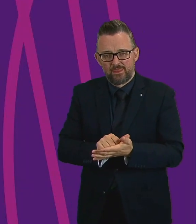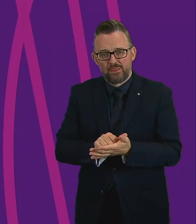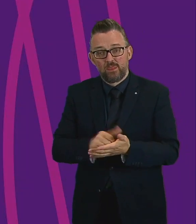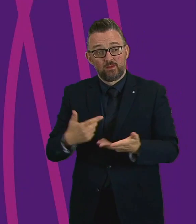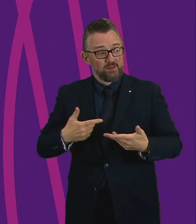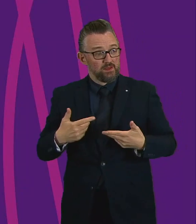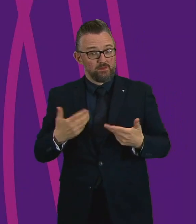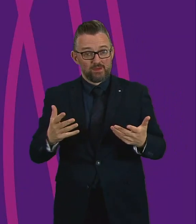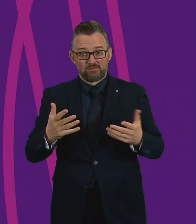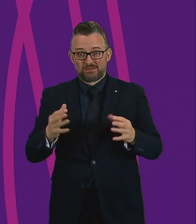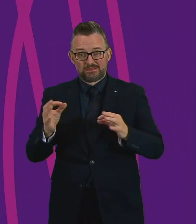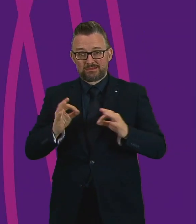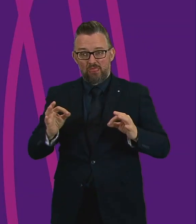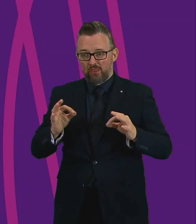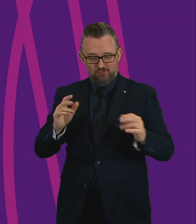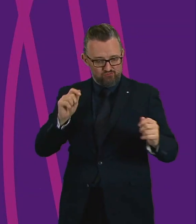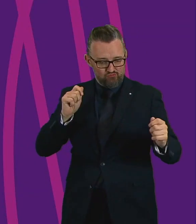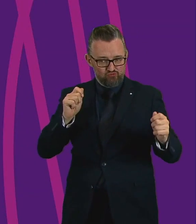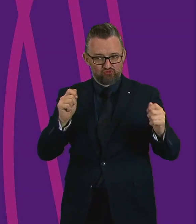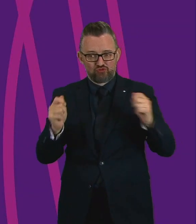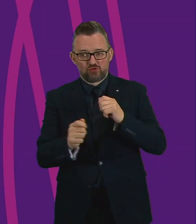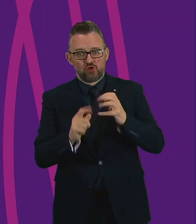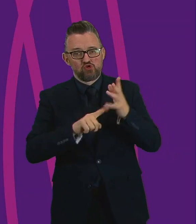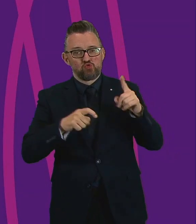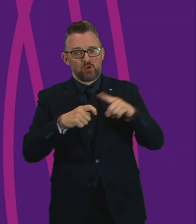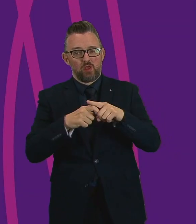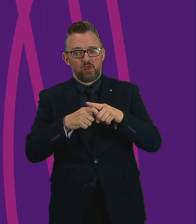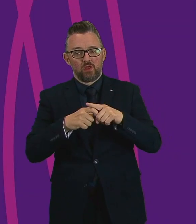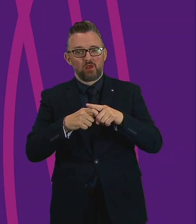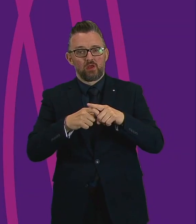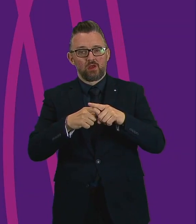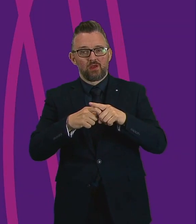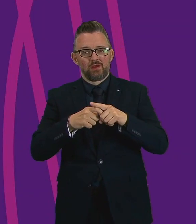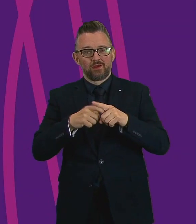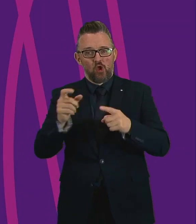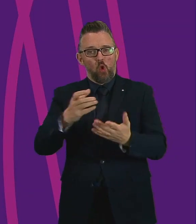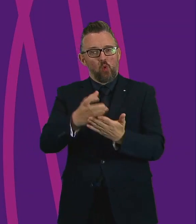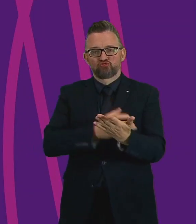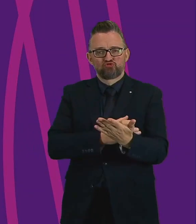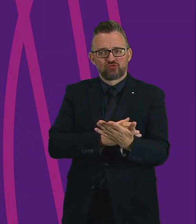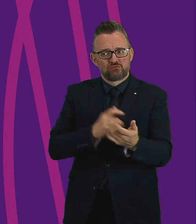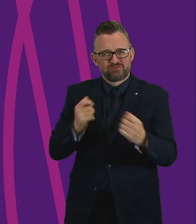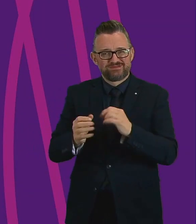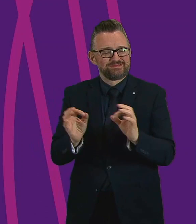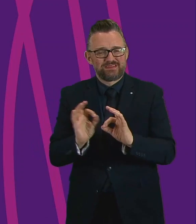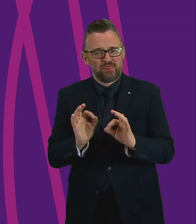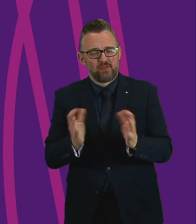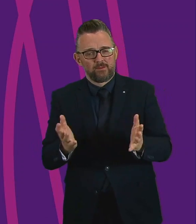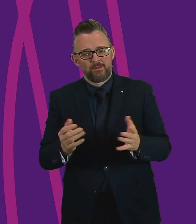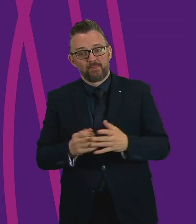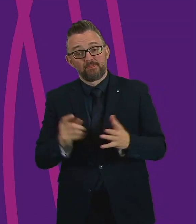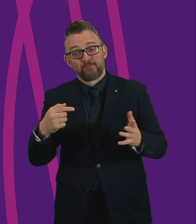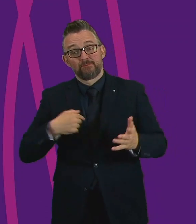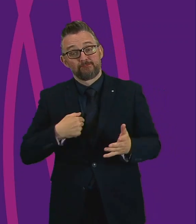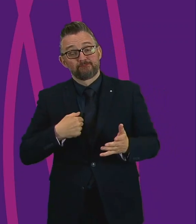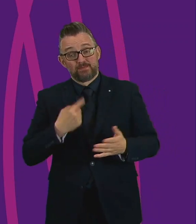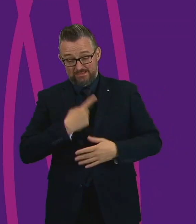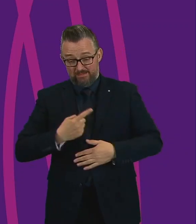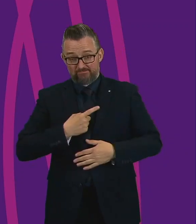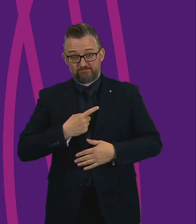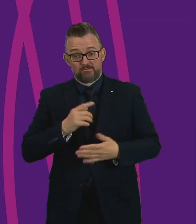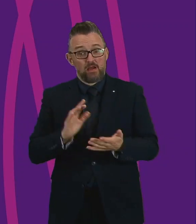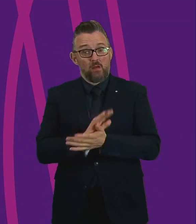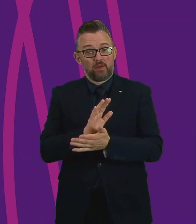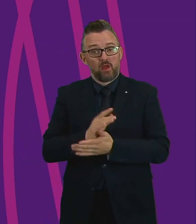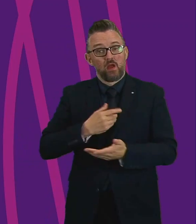haven't had any substantial reform of the UK's constitution in that regard. Now, I'm pleased that our